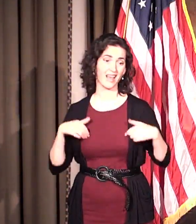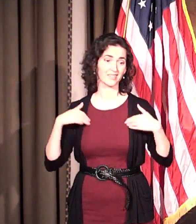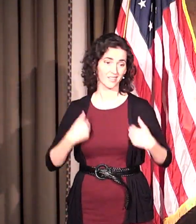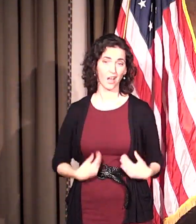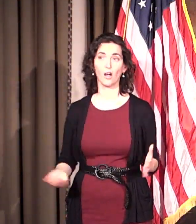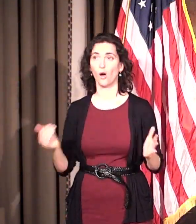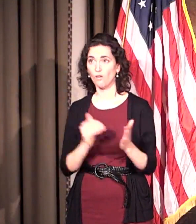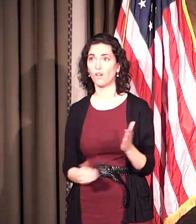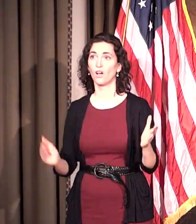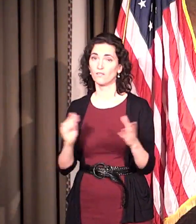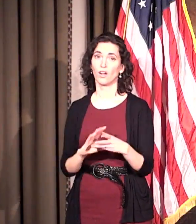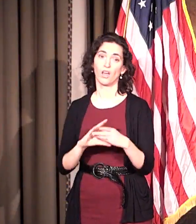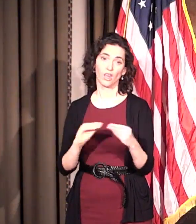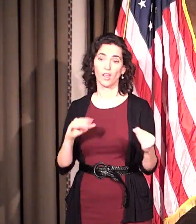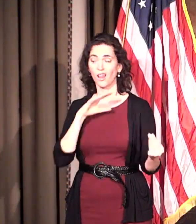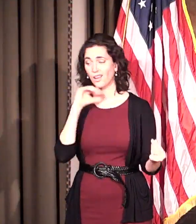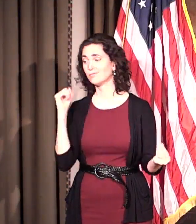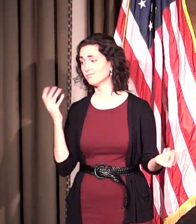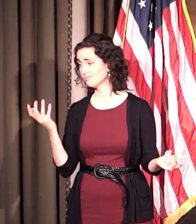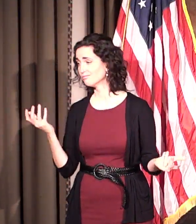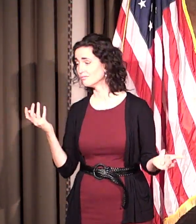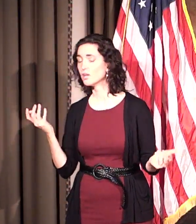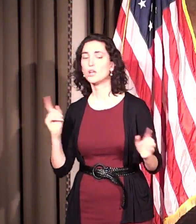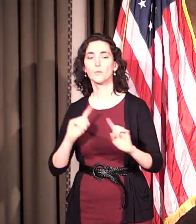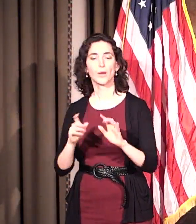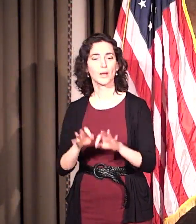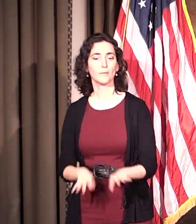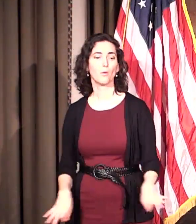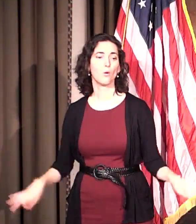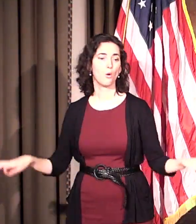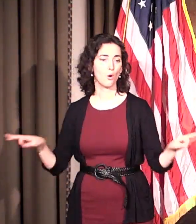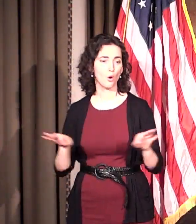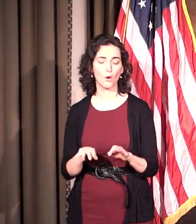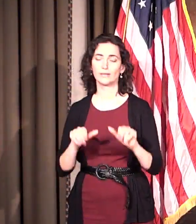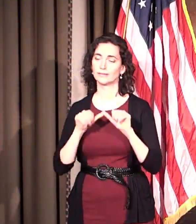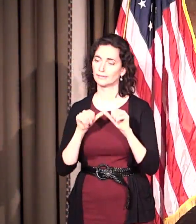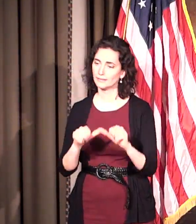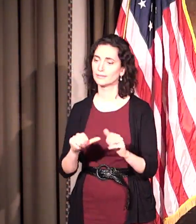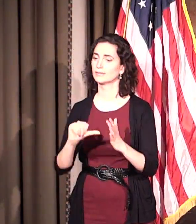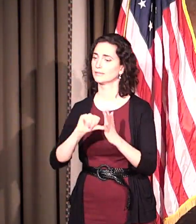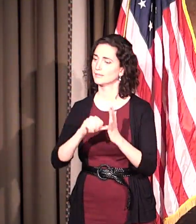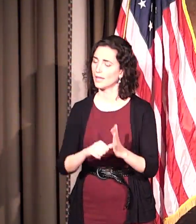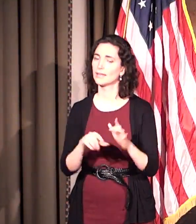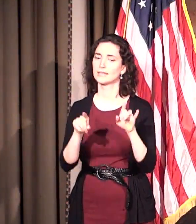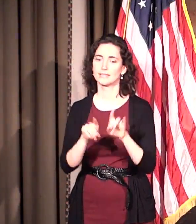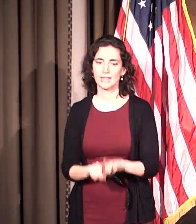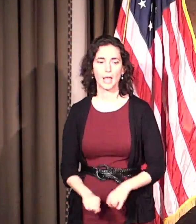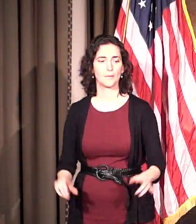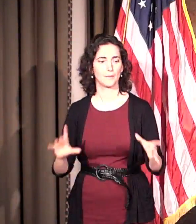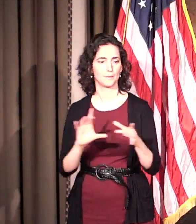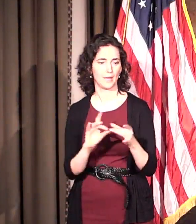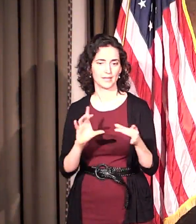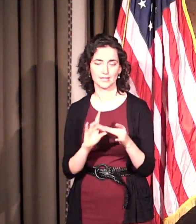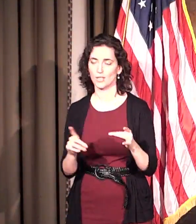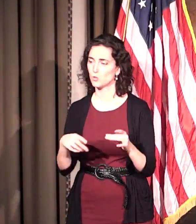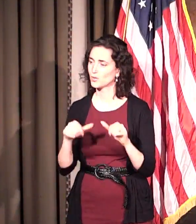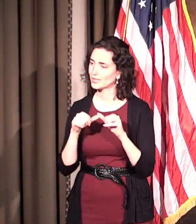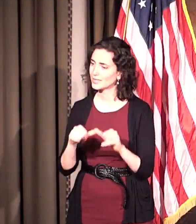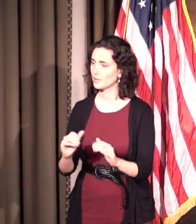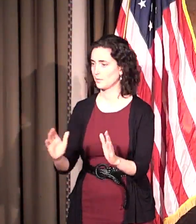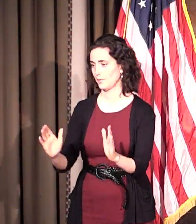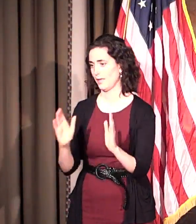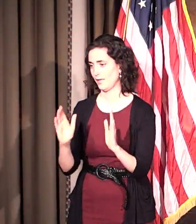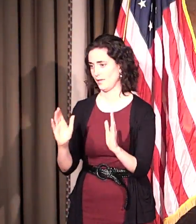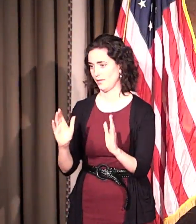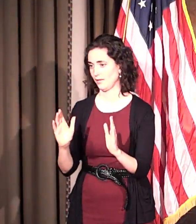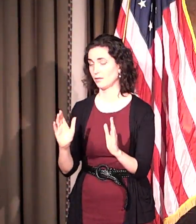it, but it's important that we continue to say it and continue to hear it, and hopefully more and